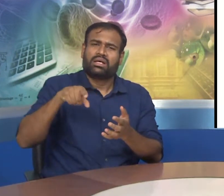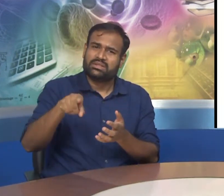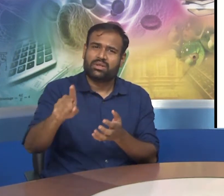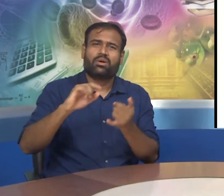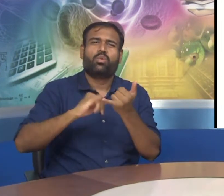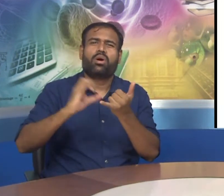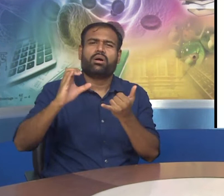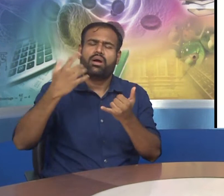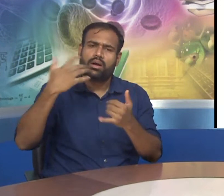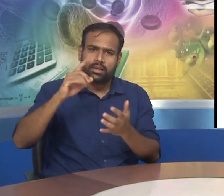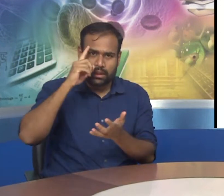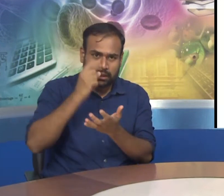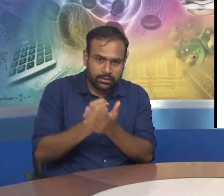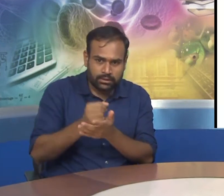the President.